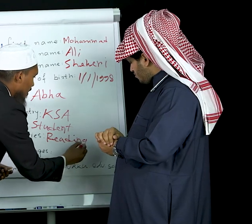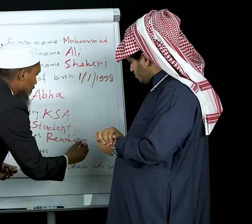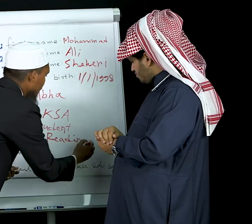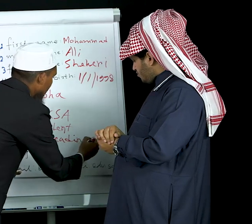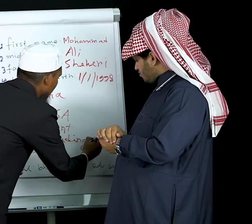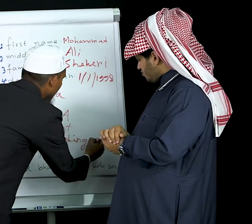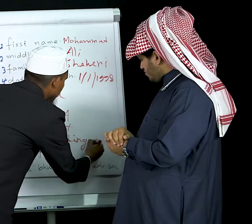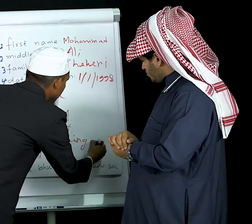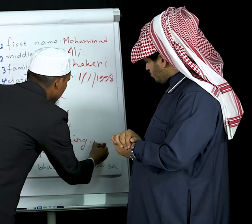okay, and